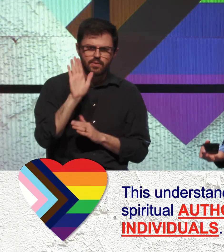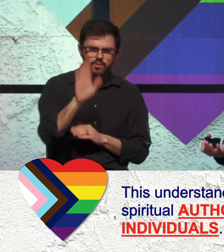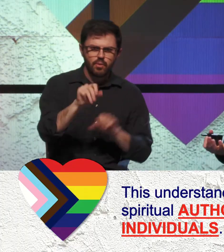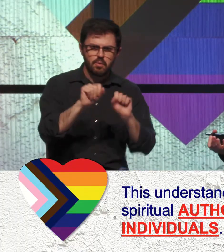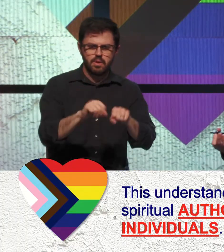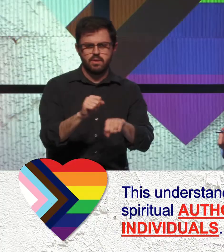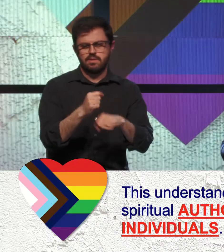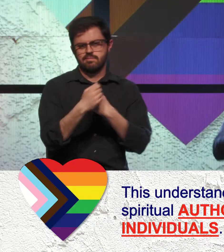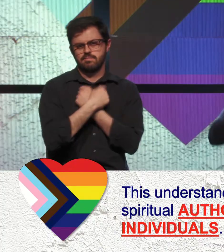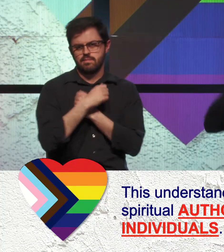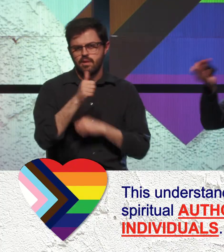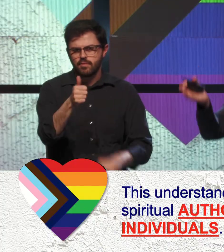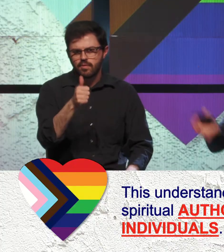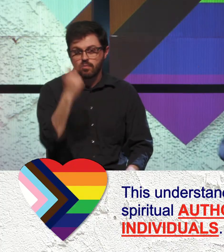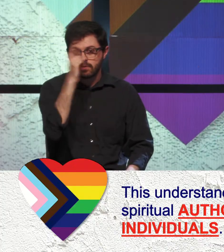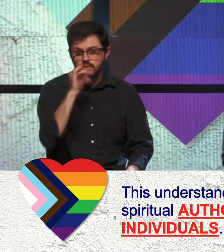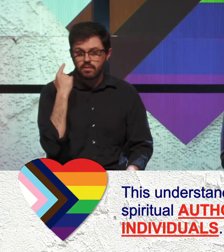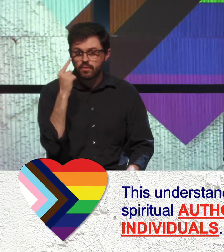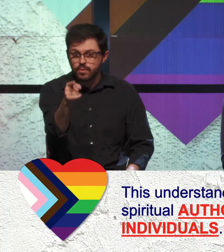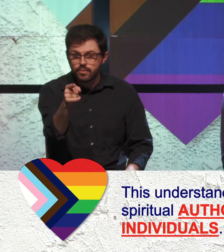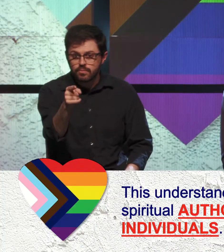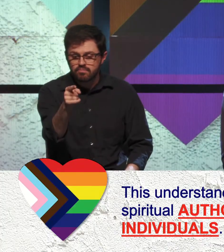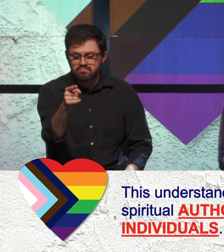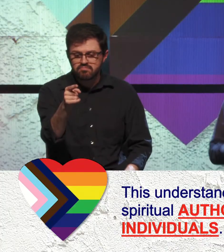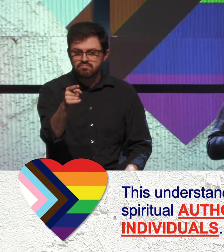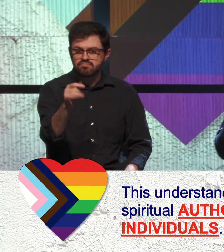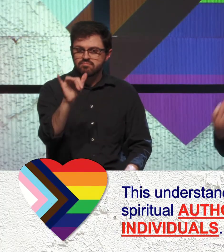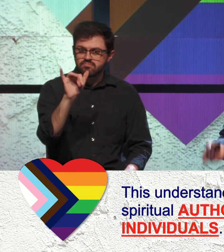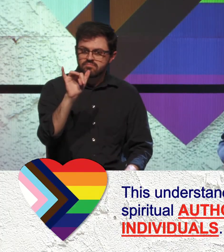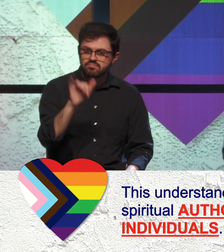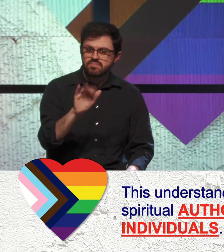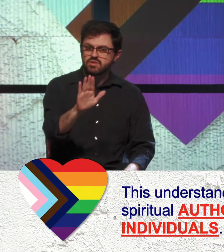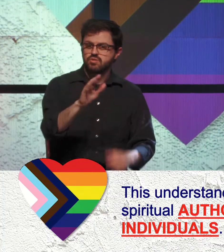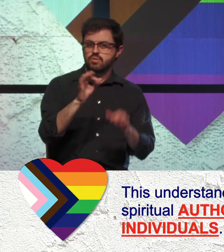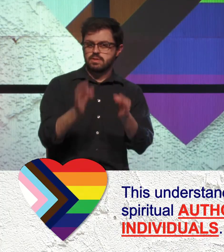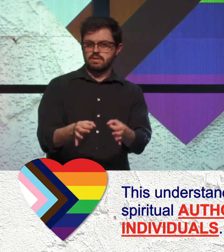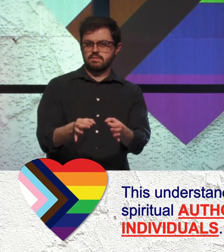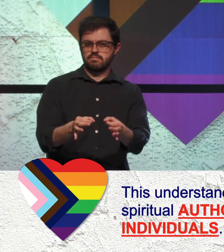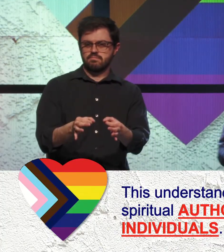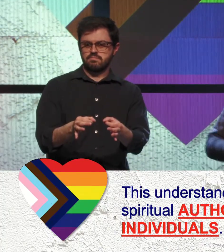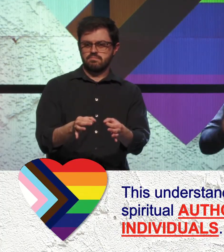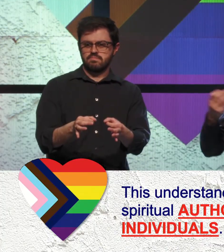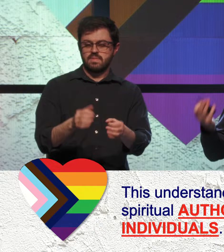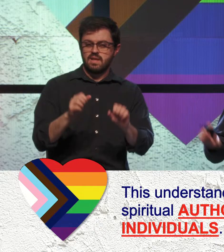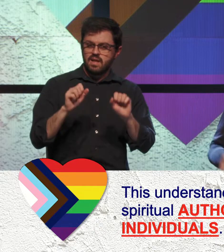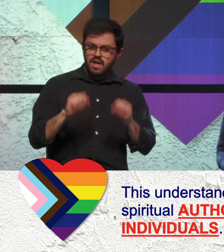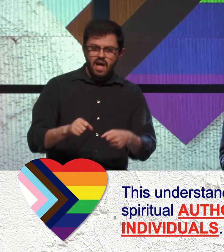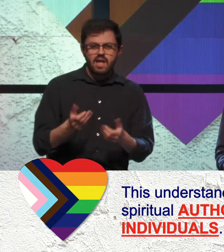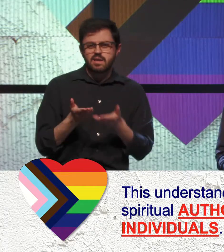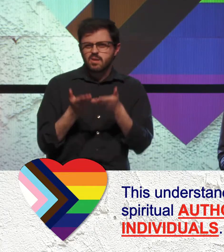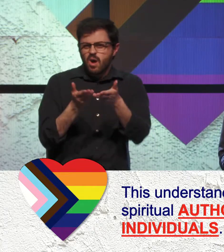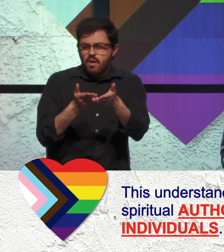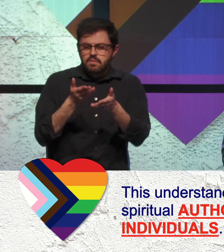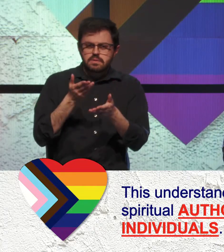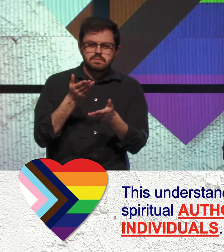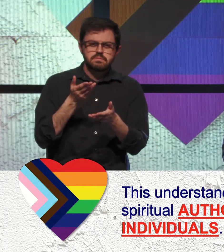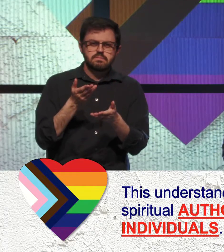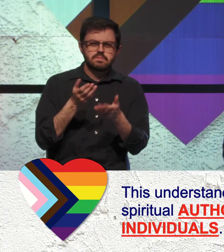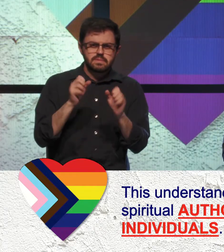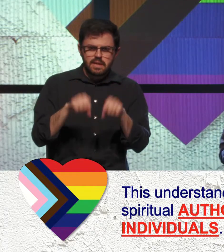you? You make those decisions. And it's not about what I say. I mean, I can offer some